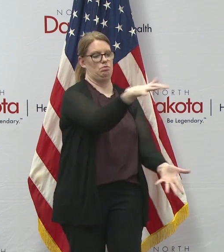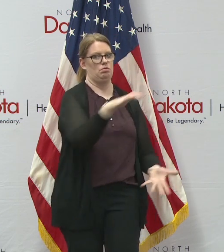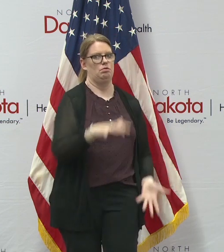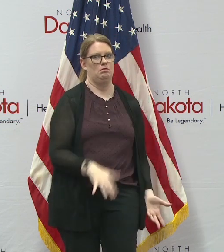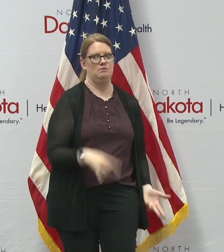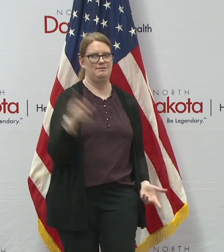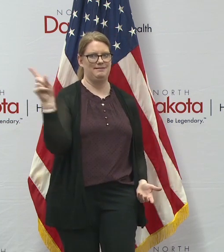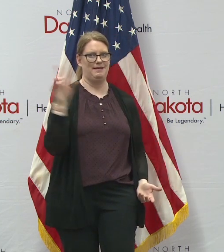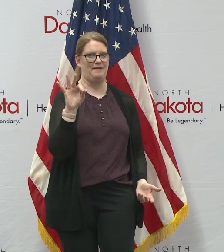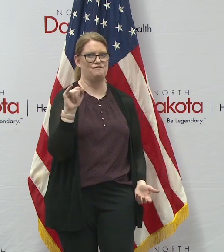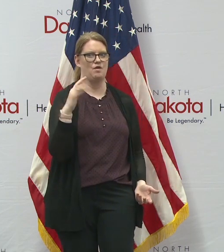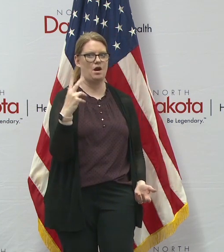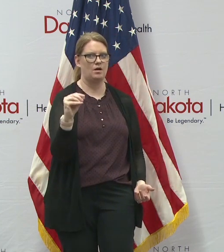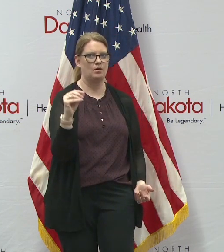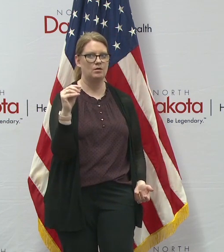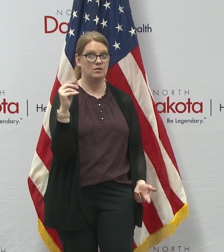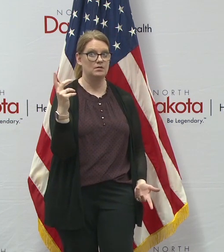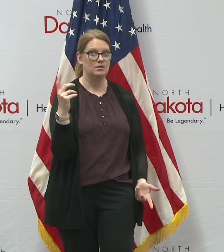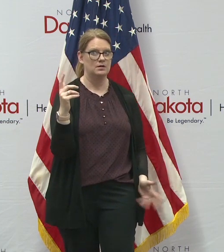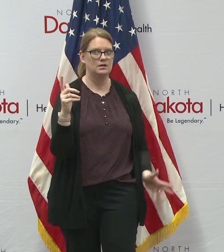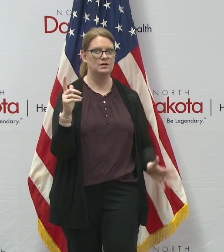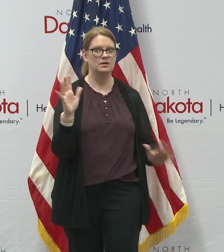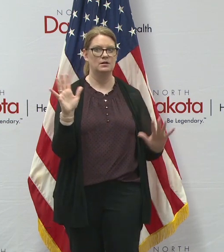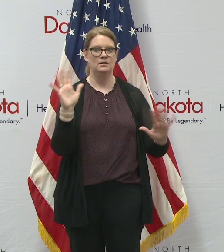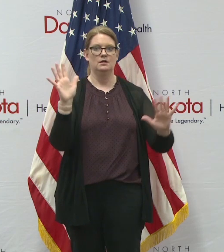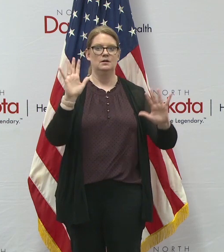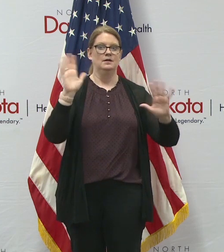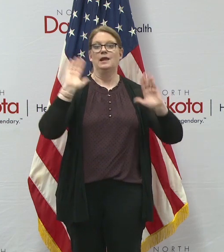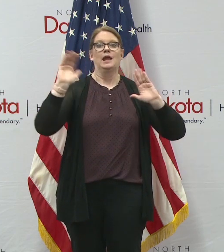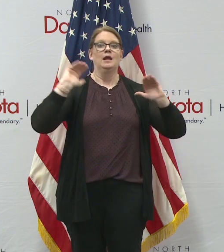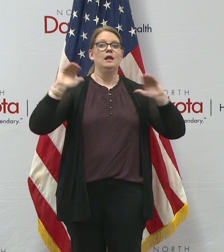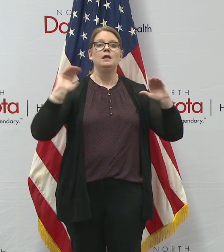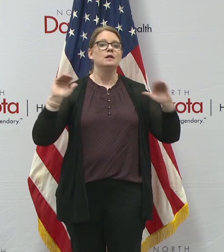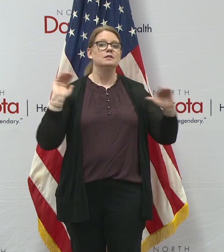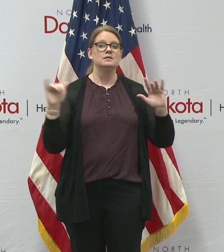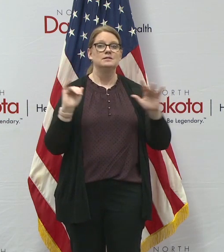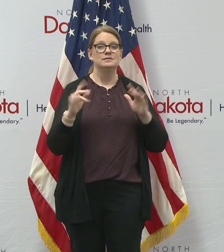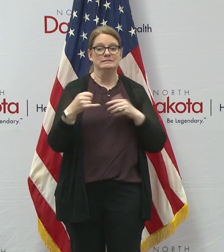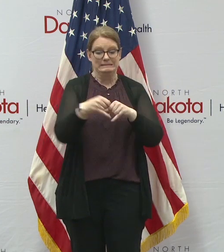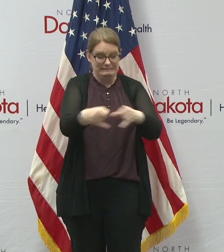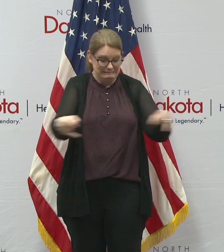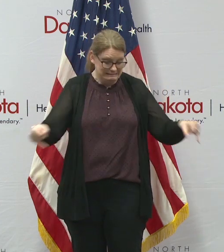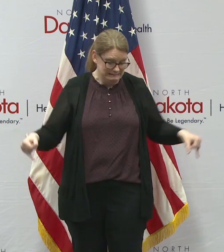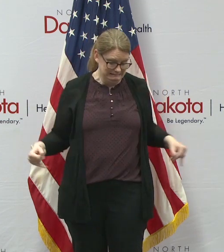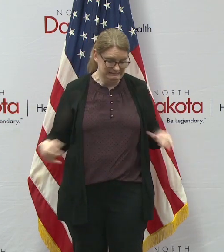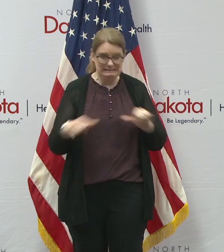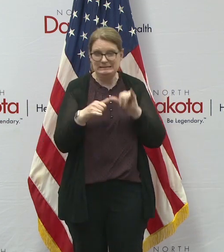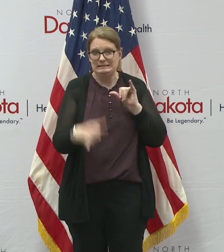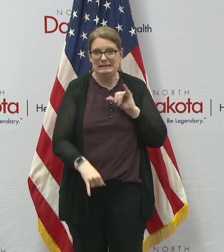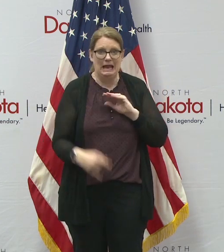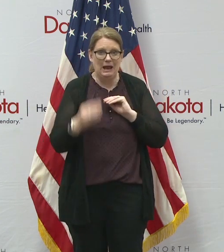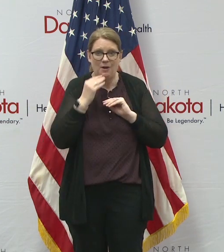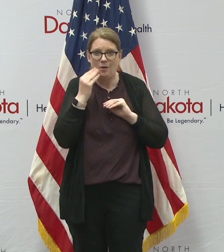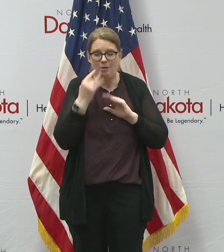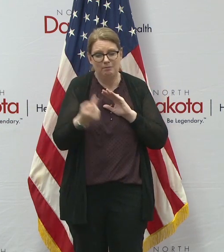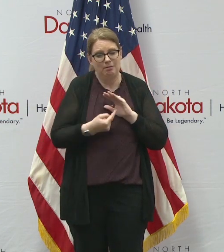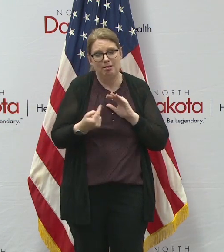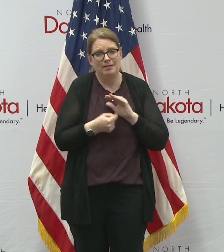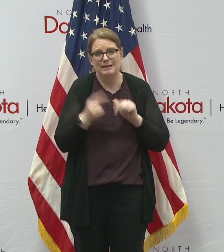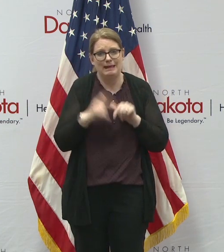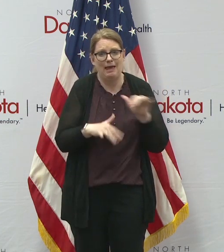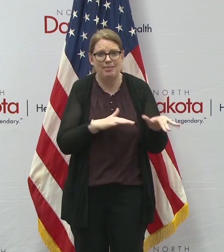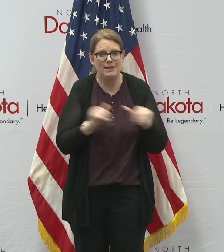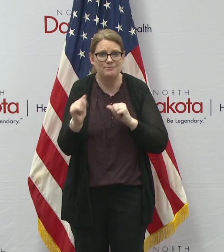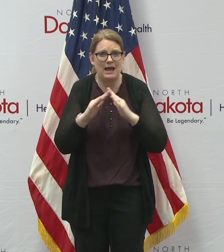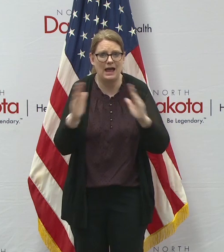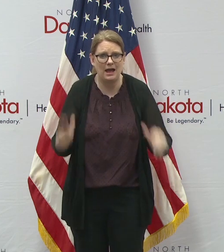were, there was all this, hey, there's going to be issued this quarantine for the city of Fargo or stay at home. And what